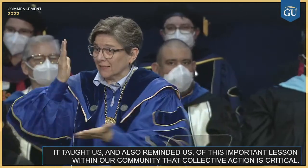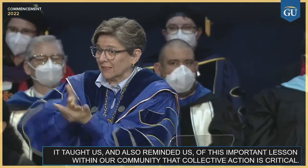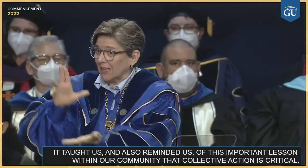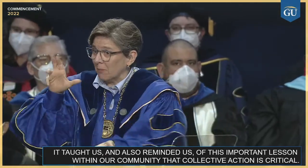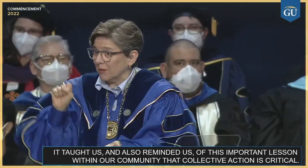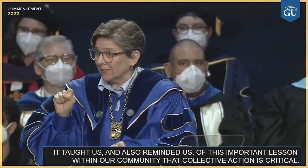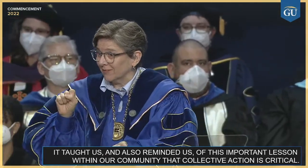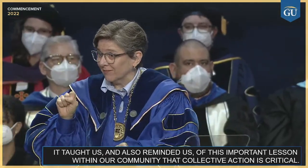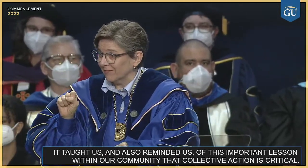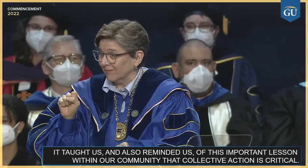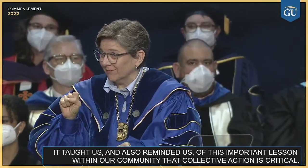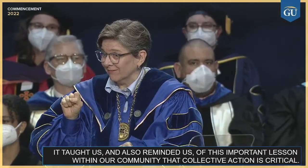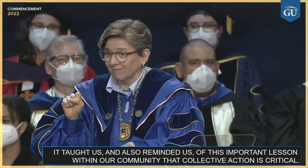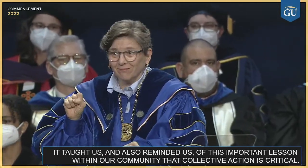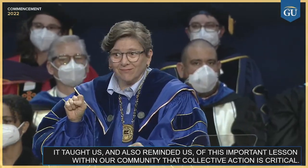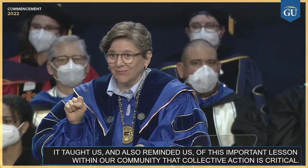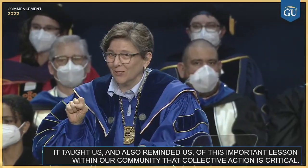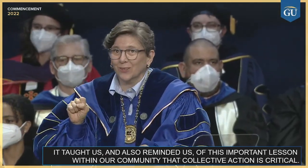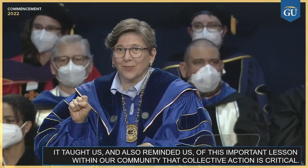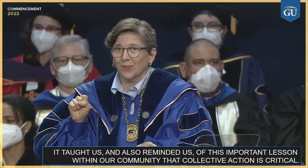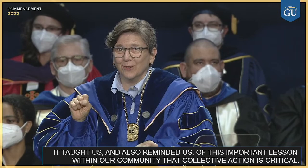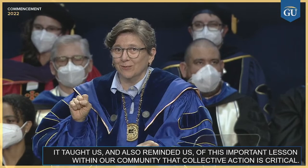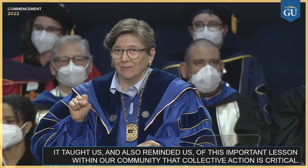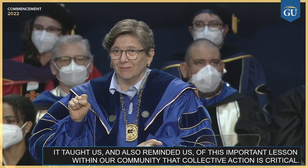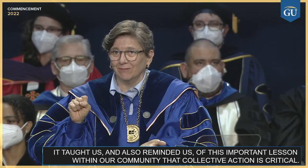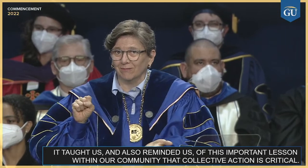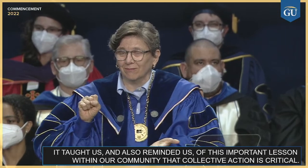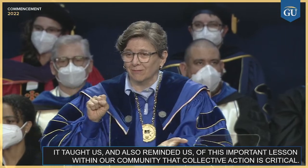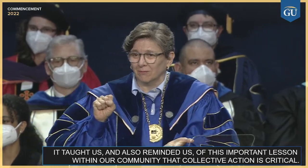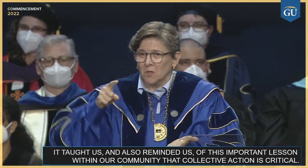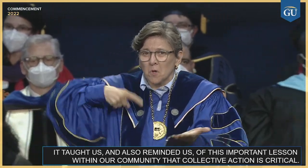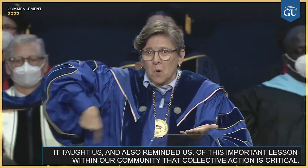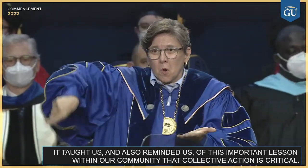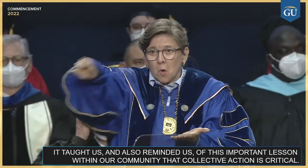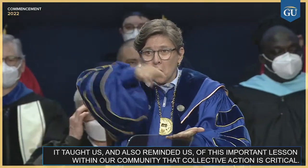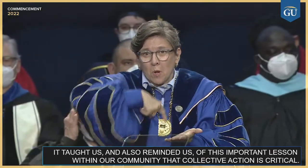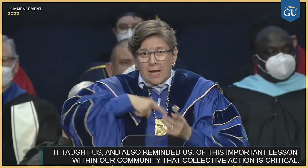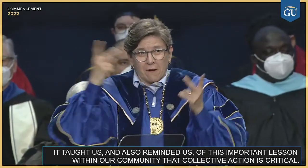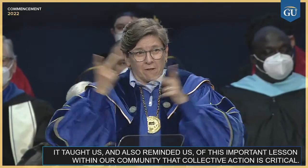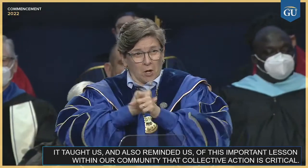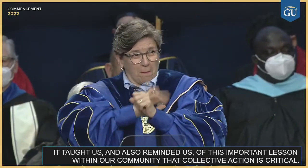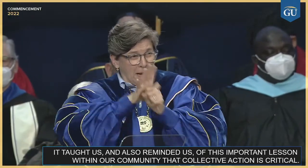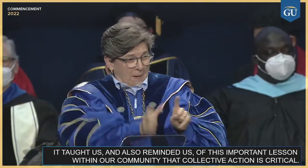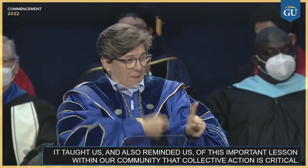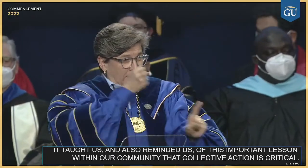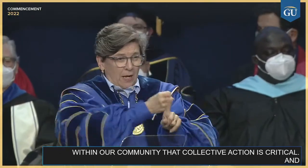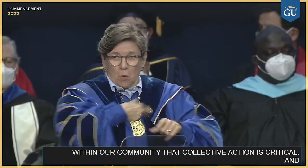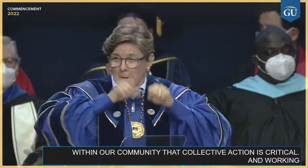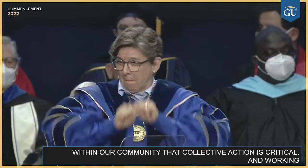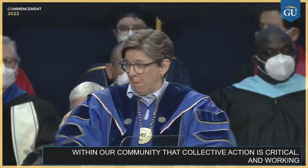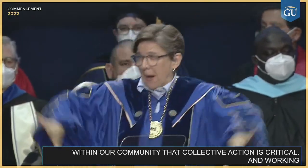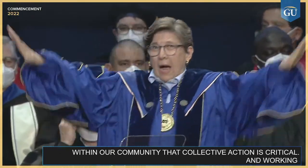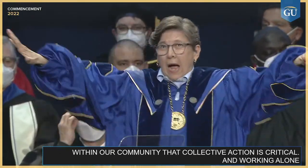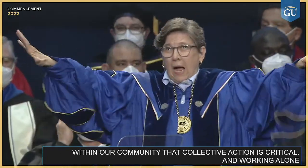And working alone and being isolated throughout the pandemic didn't stop us. That when the pandemic